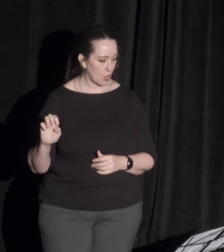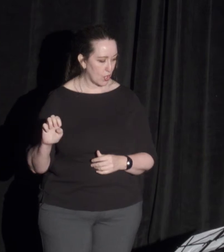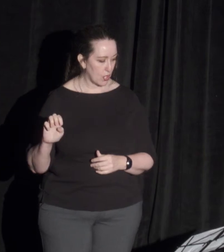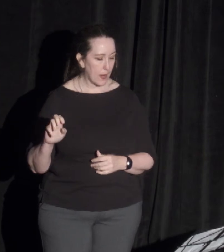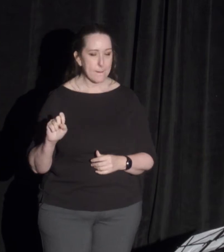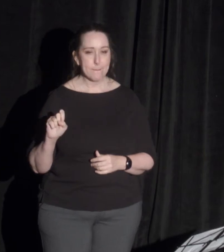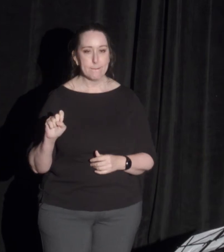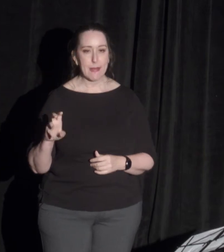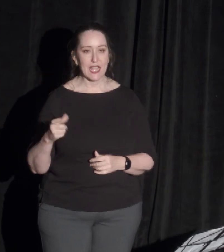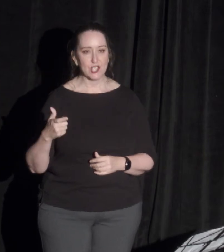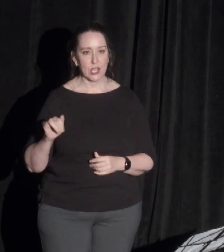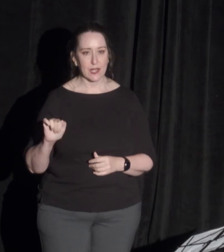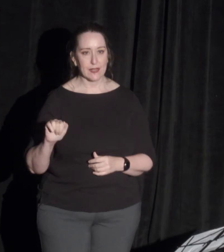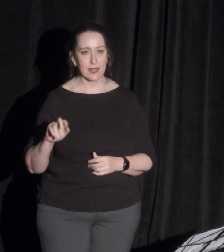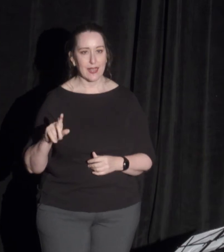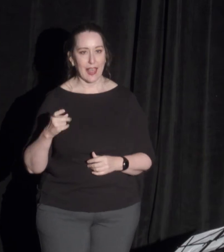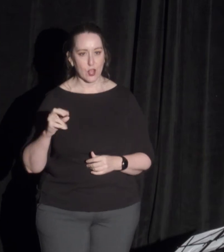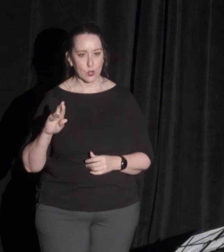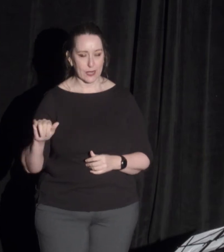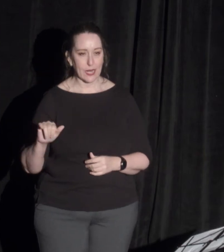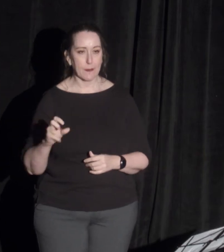magicthegathering.com, Magic Story, September 2021.